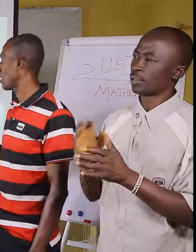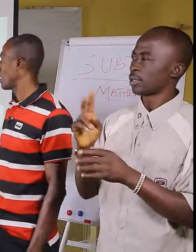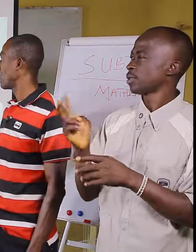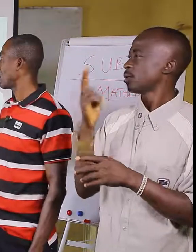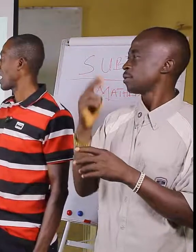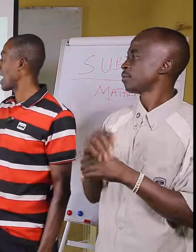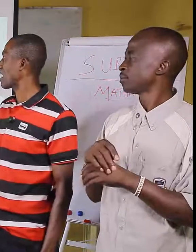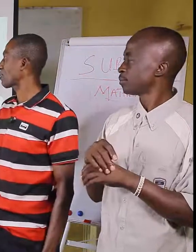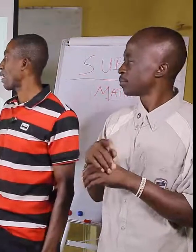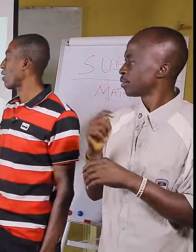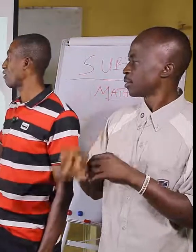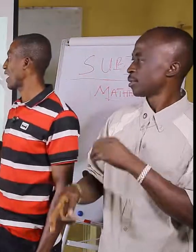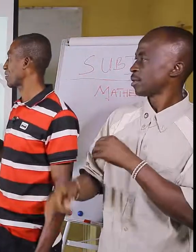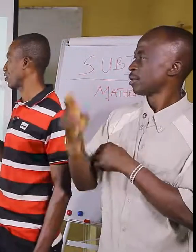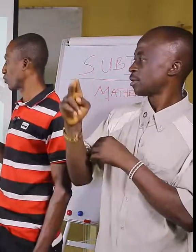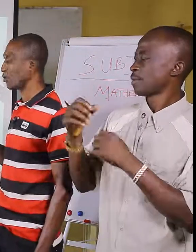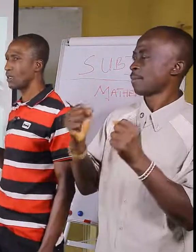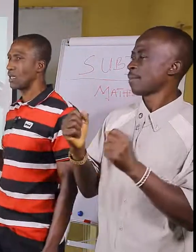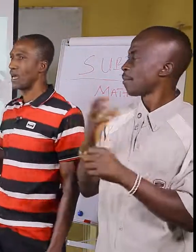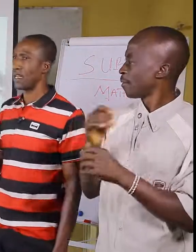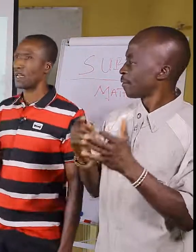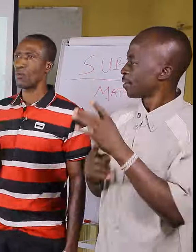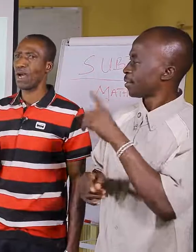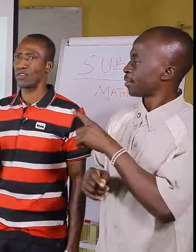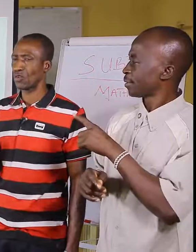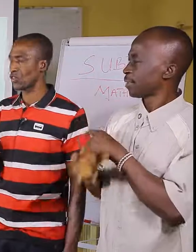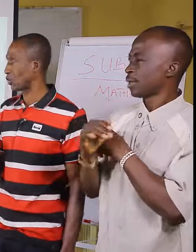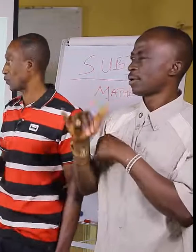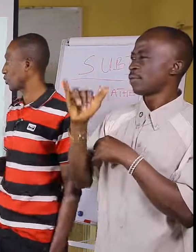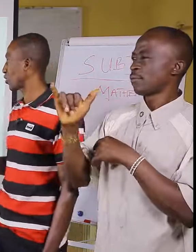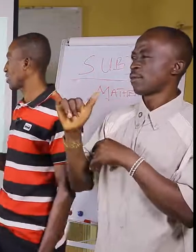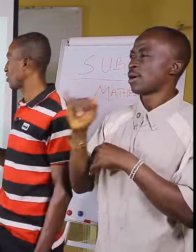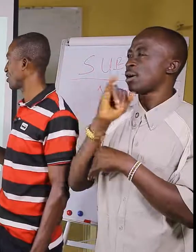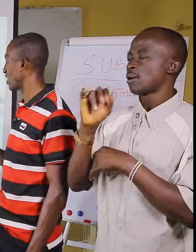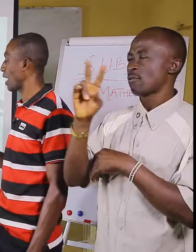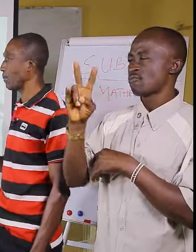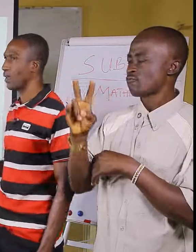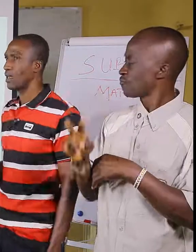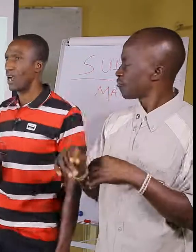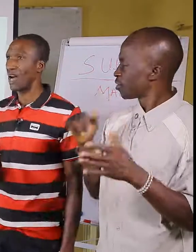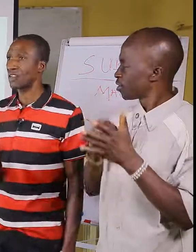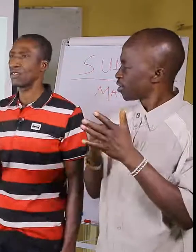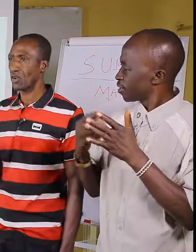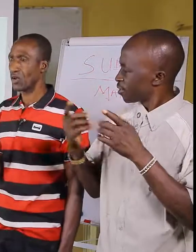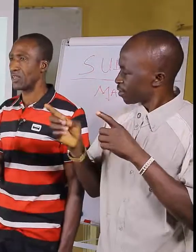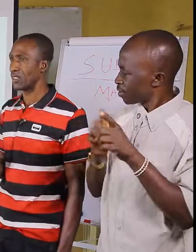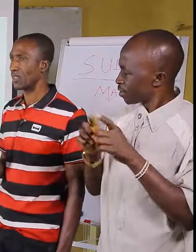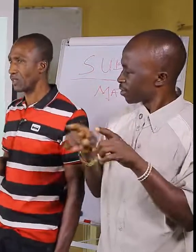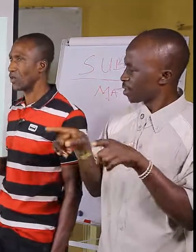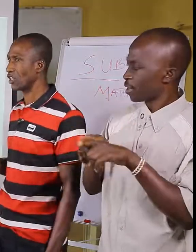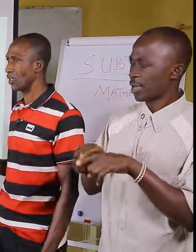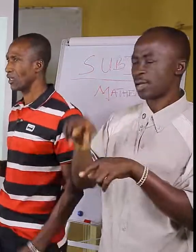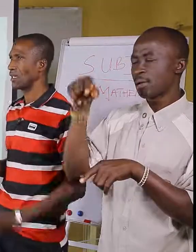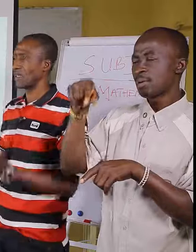equation, the highest power of x is 2, and that of y is also 2. So it is described as the